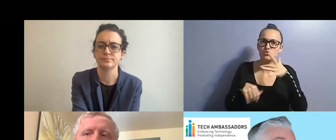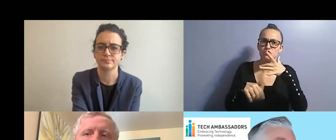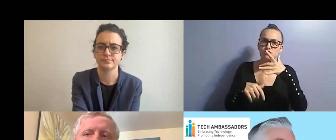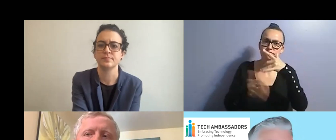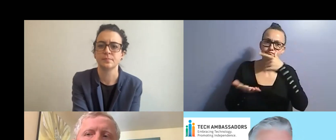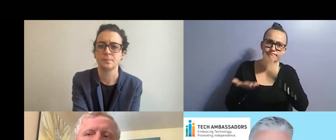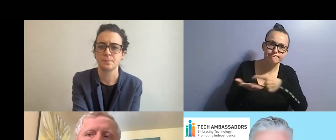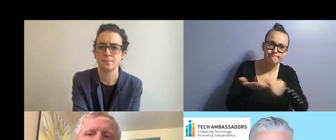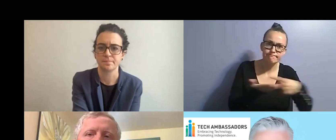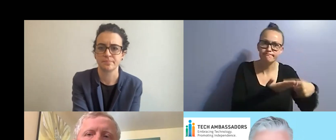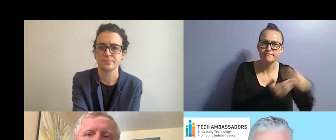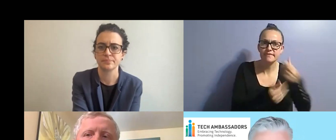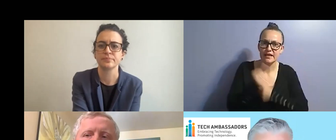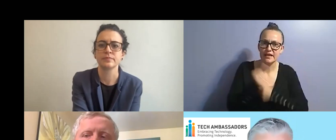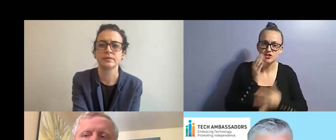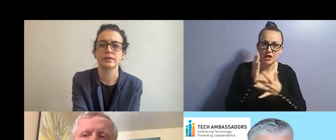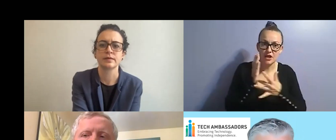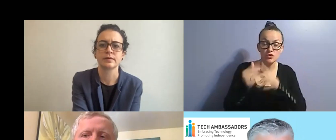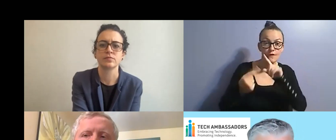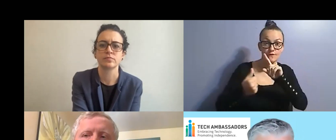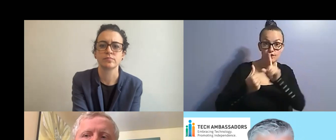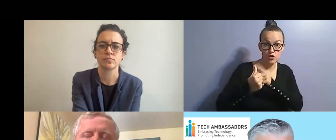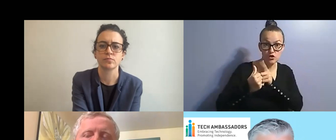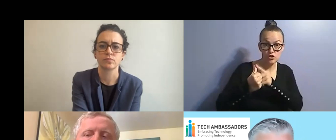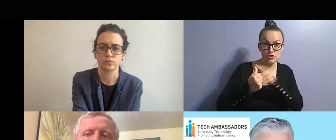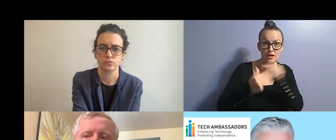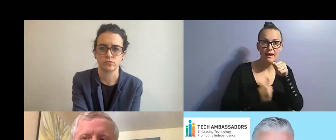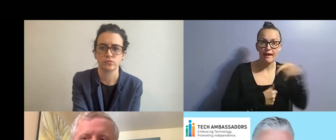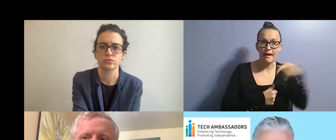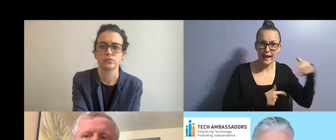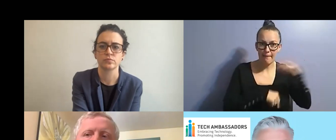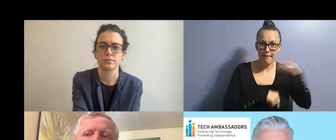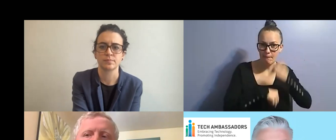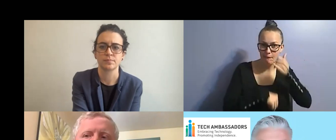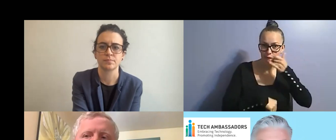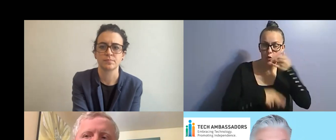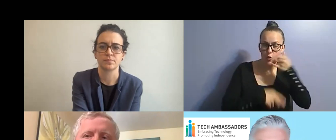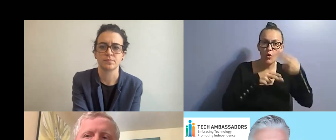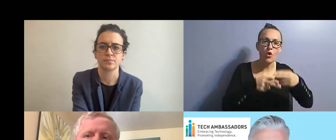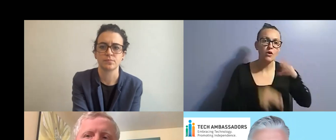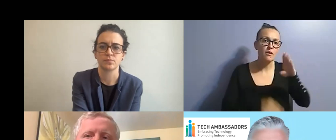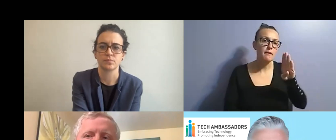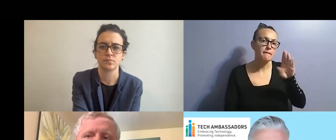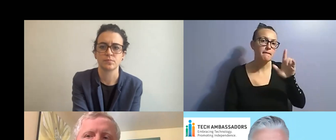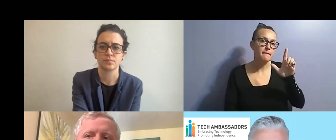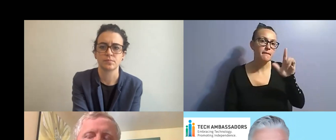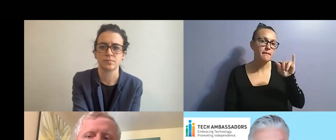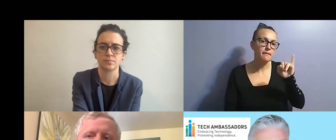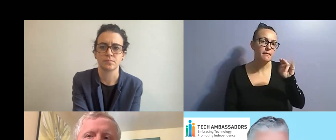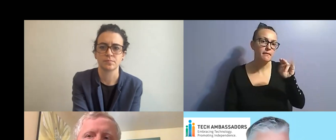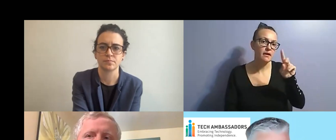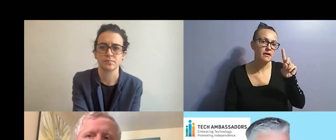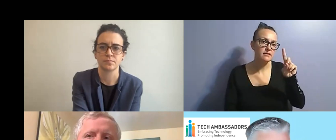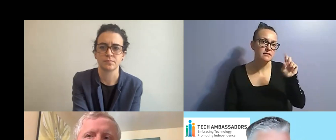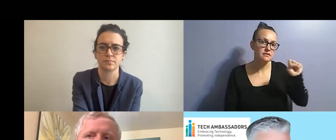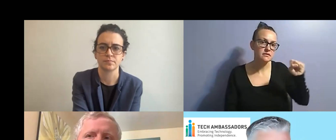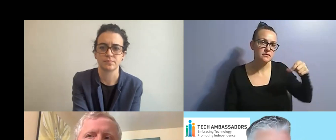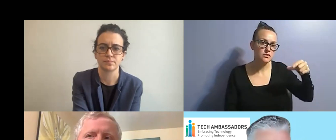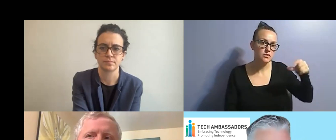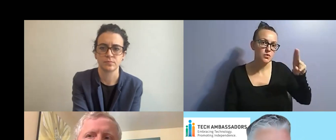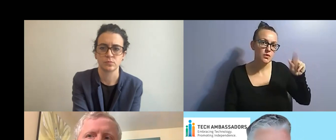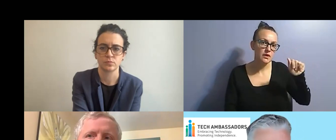first one was that app called Blind Square that gave you the ability to know what you